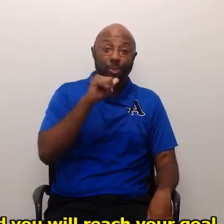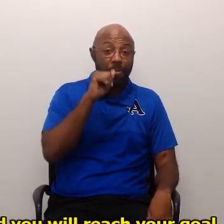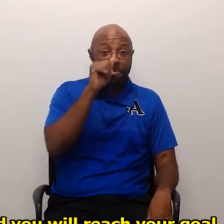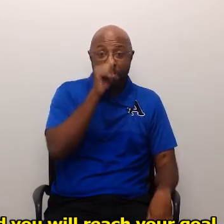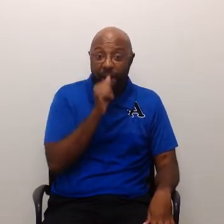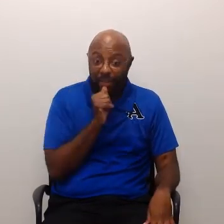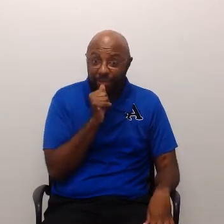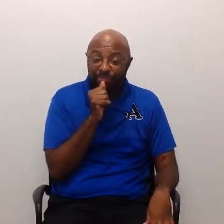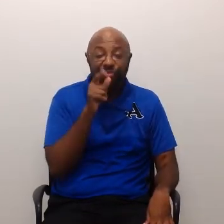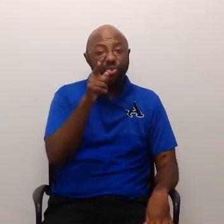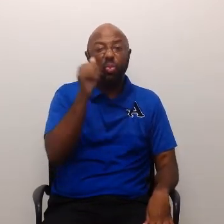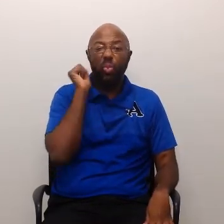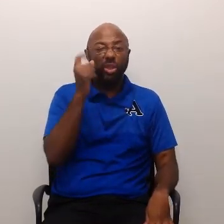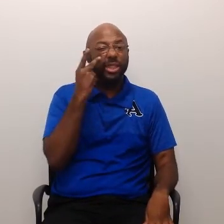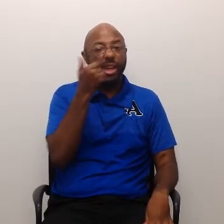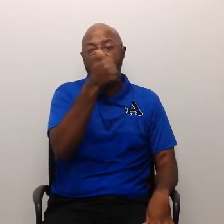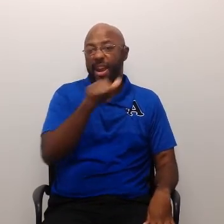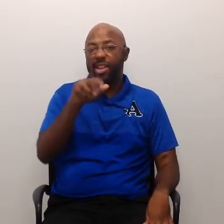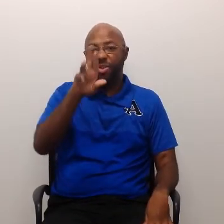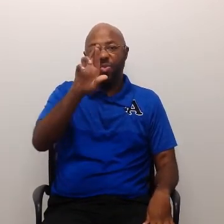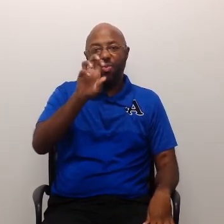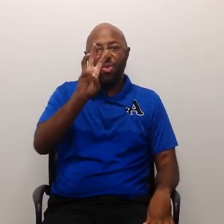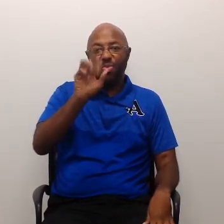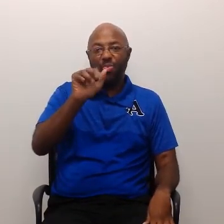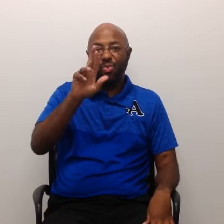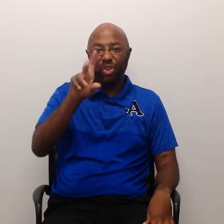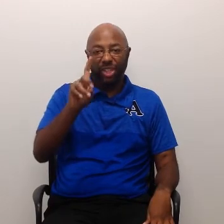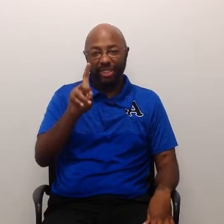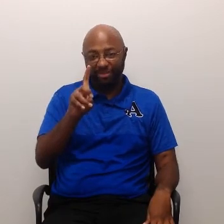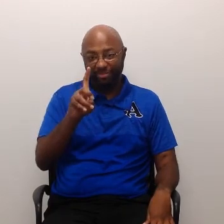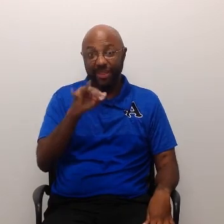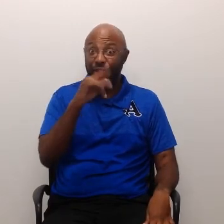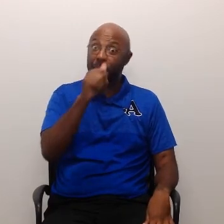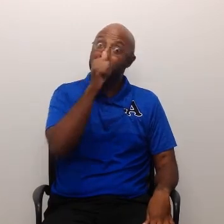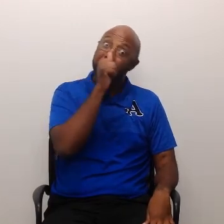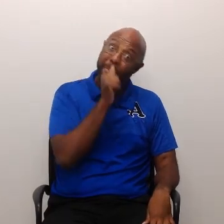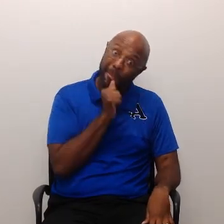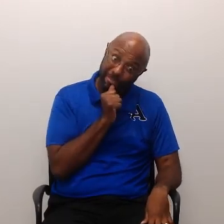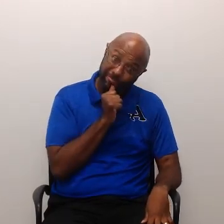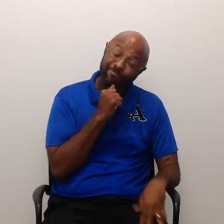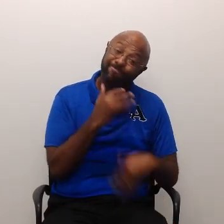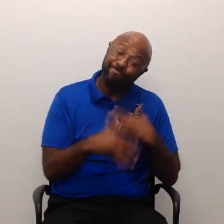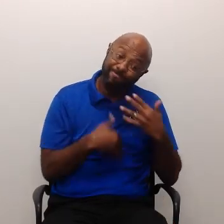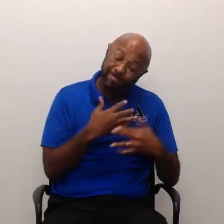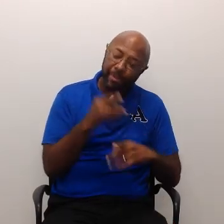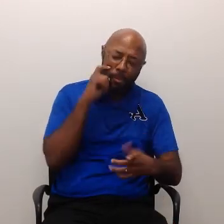successful. If you don't have that patience, you won't see your rewards.